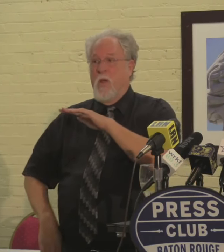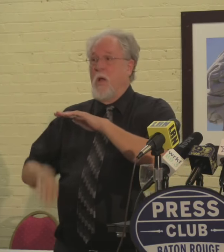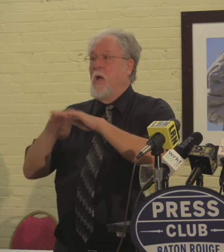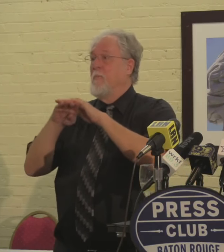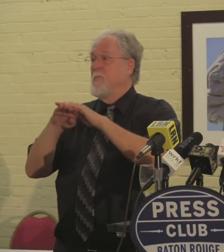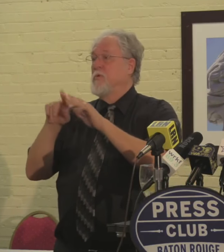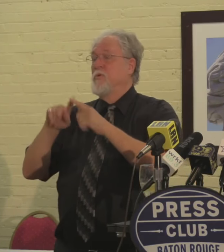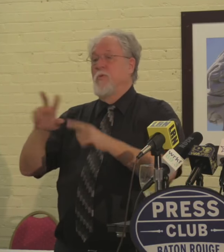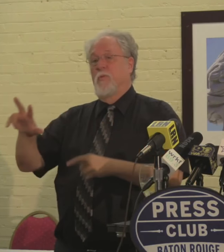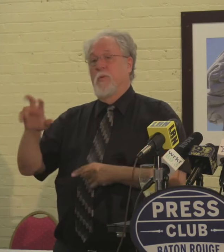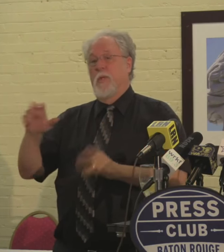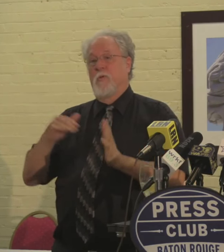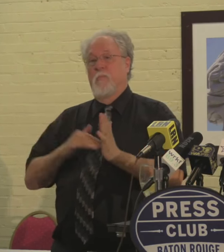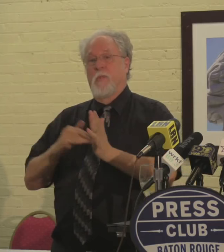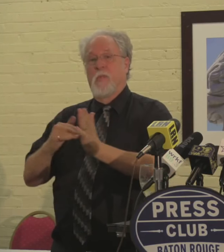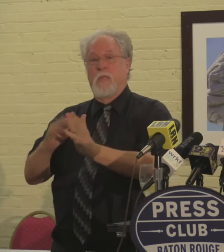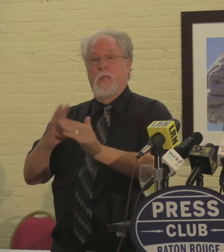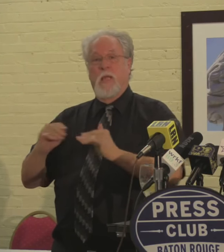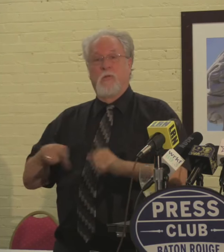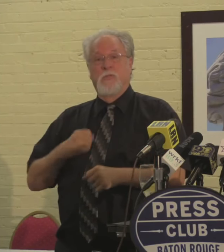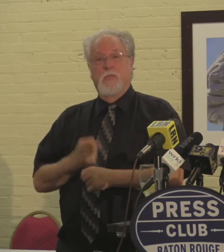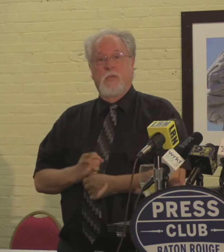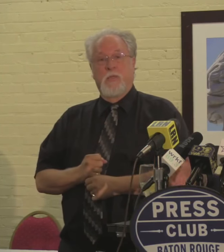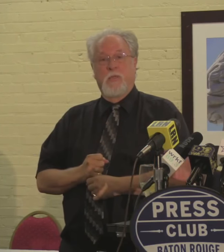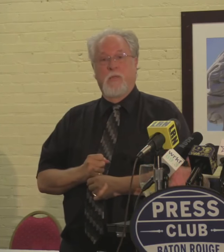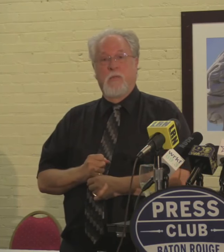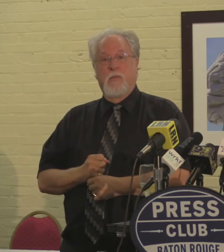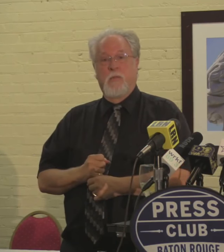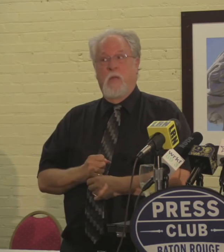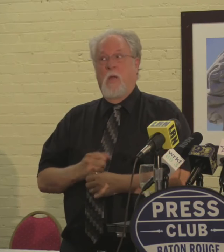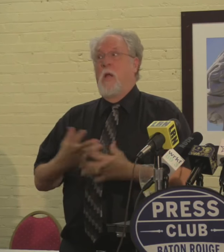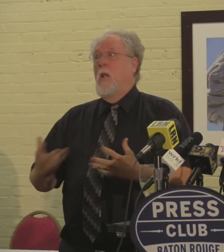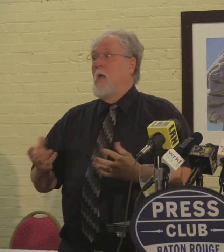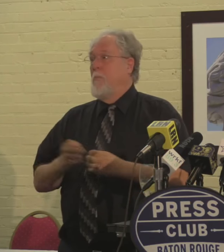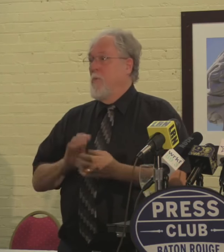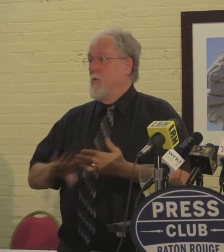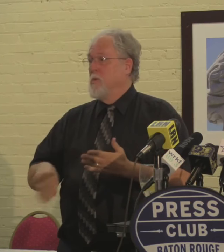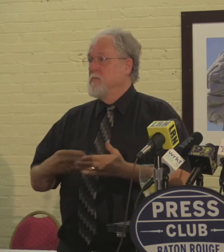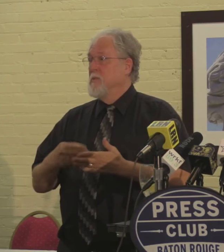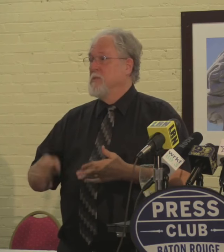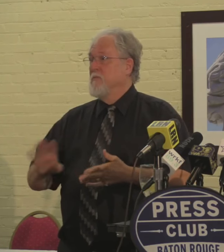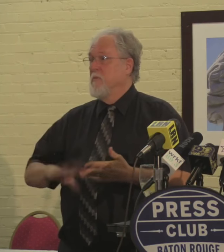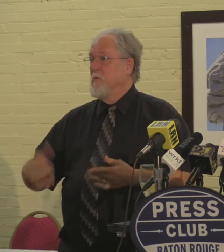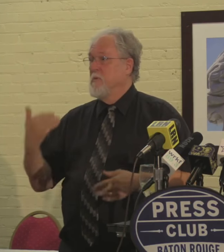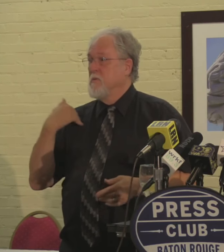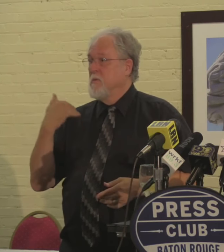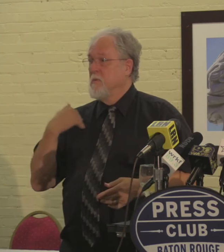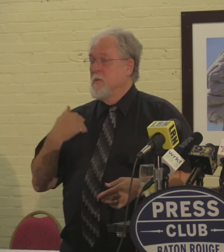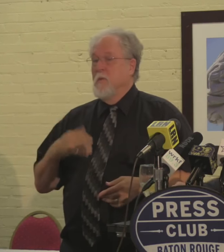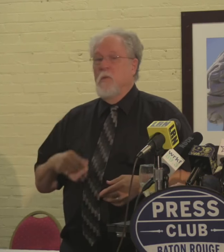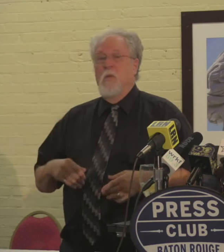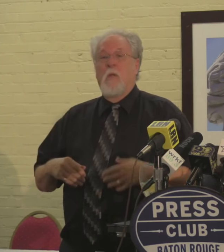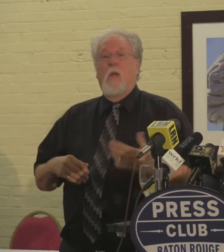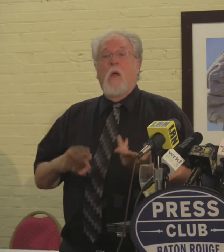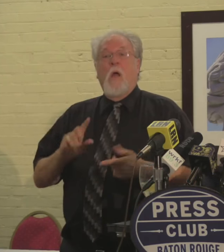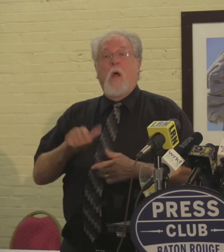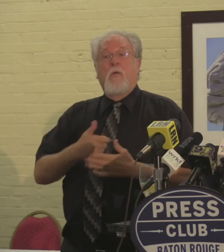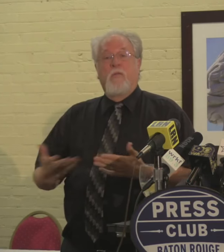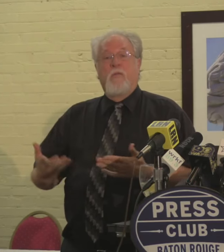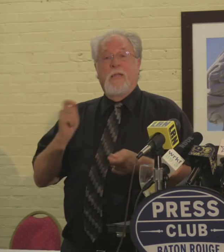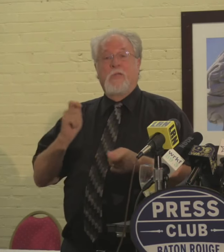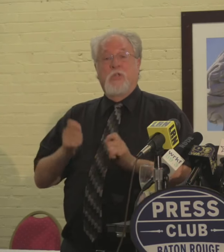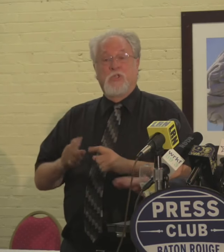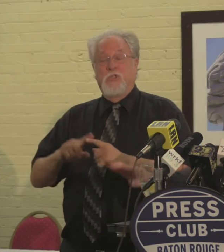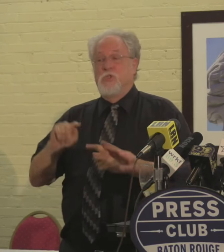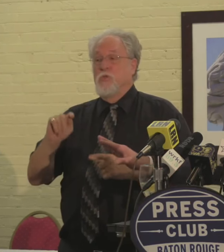$300 million a year, considerably more expensive than it used to be. The other thing about changes